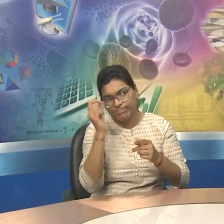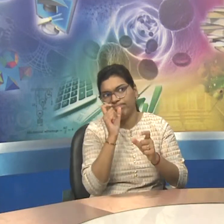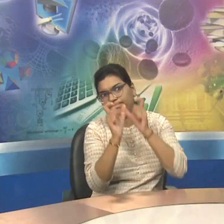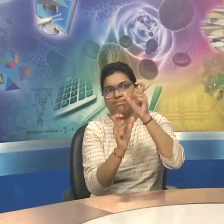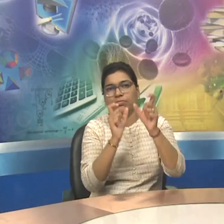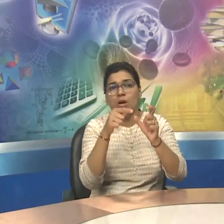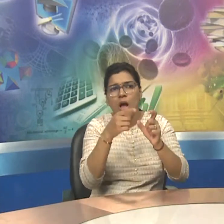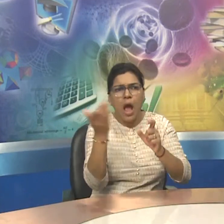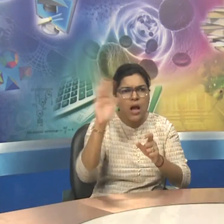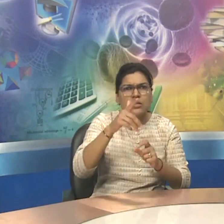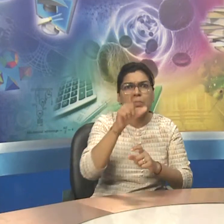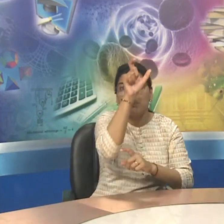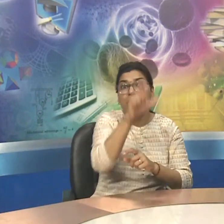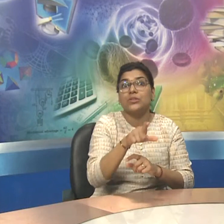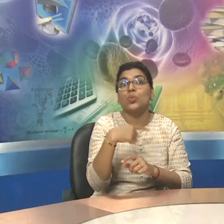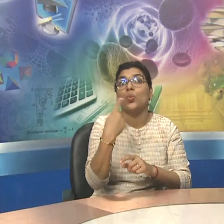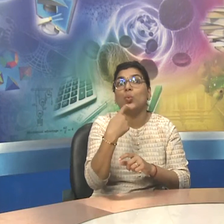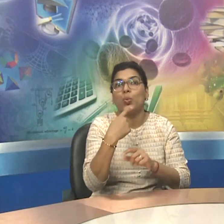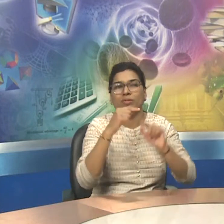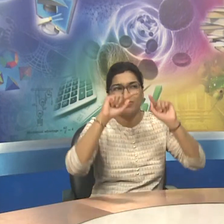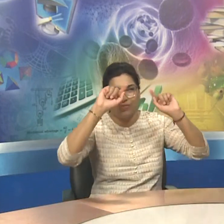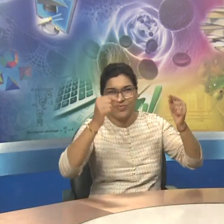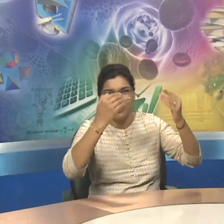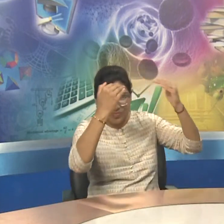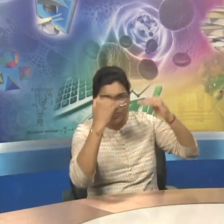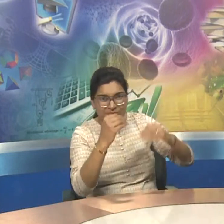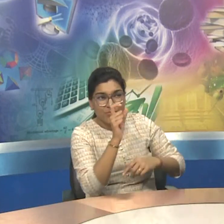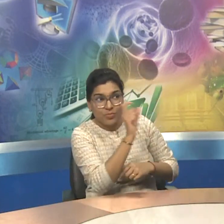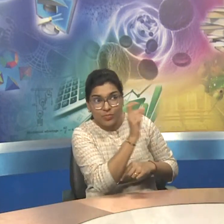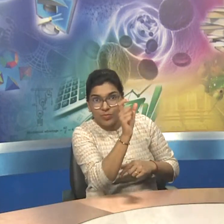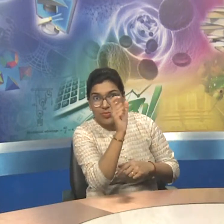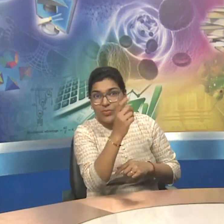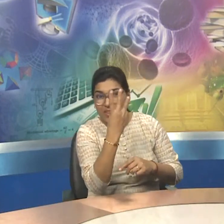political science as the study of